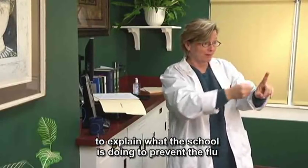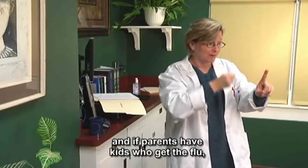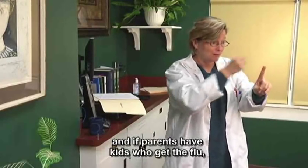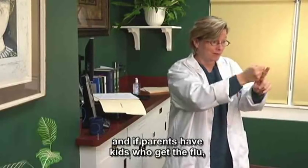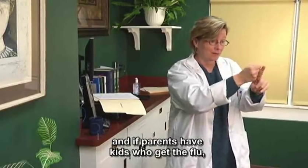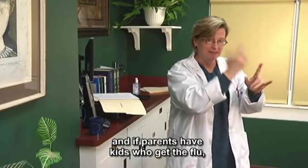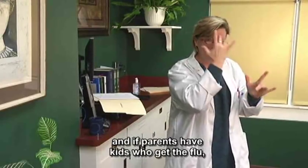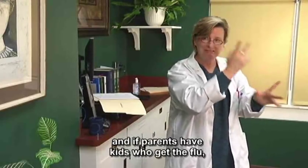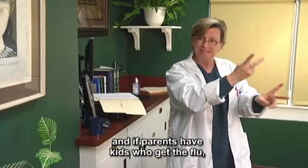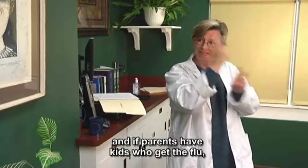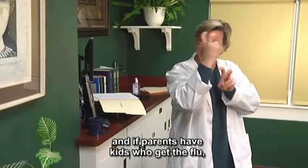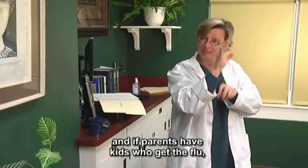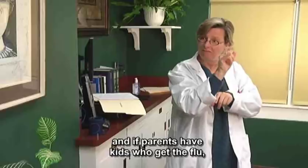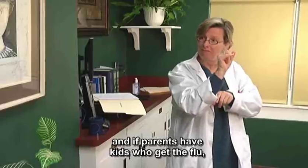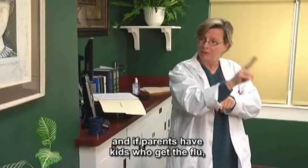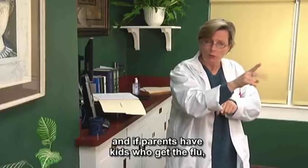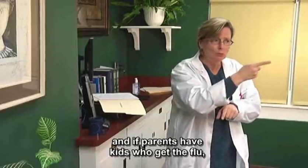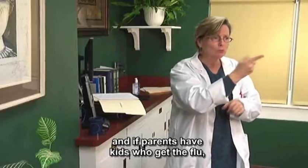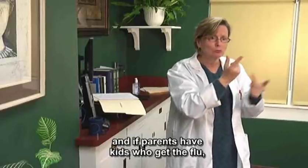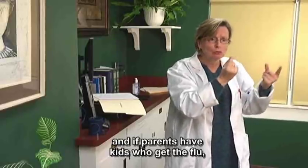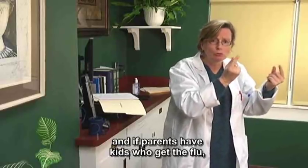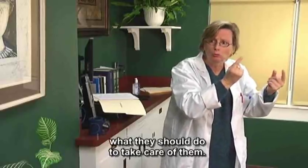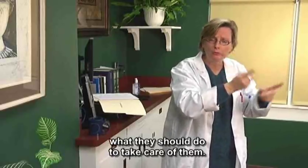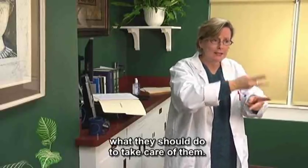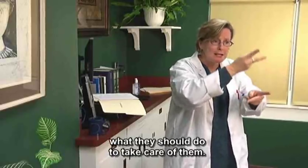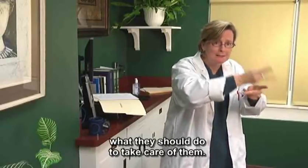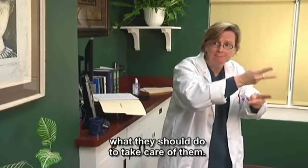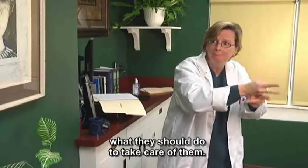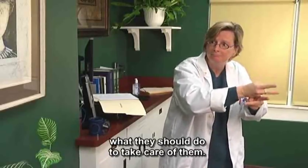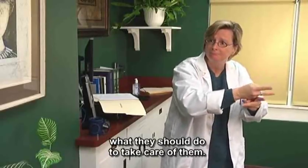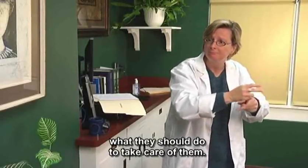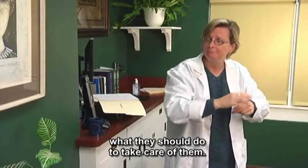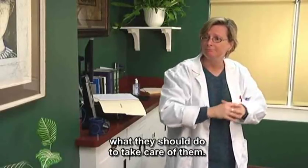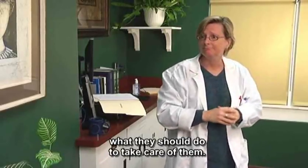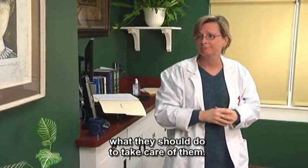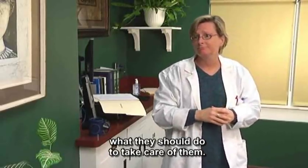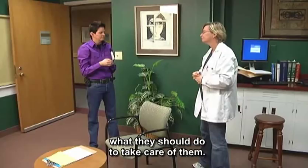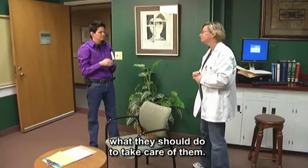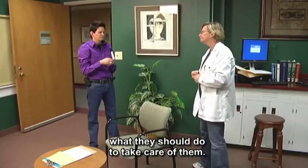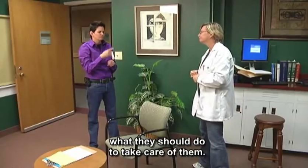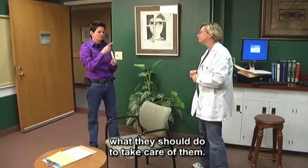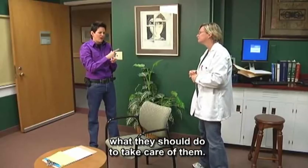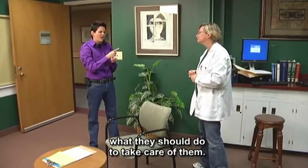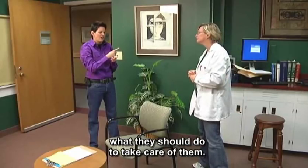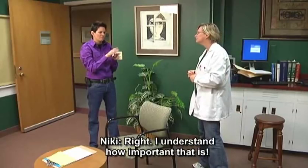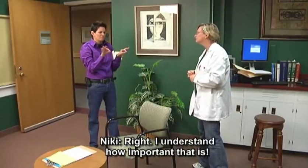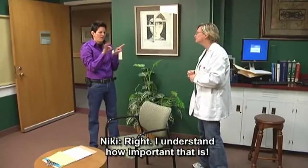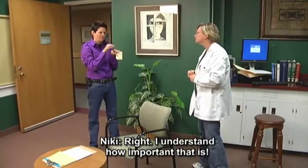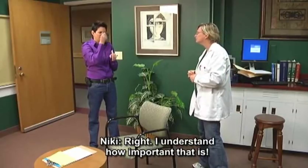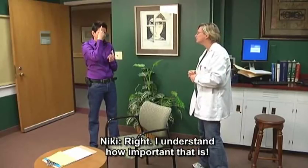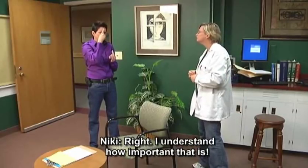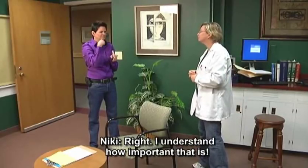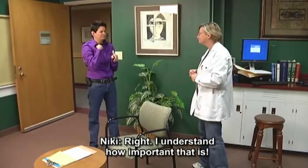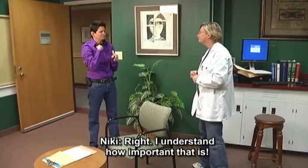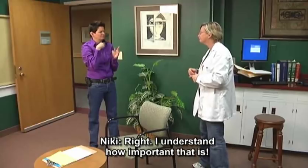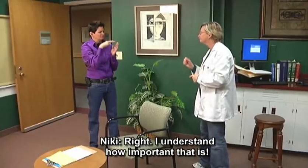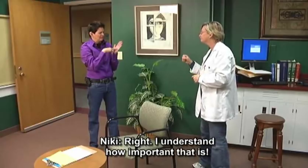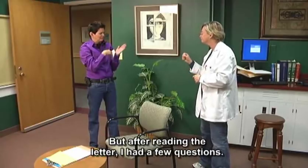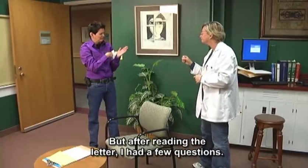if parents have kids who get the flu what they should do to take care of them right i understand how important that is but